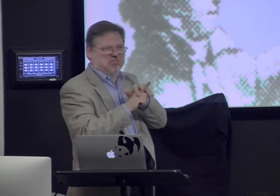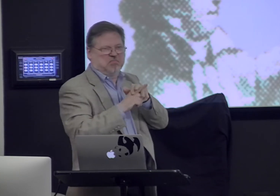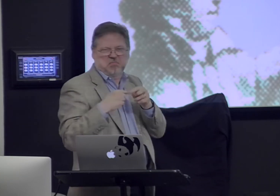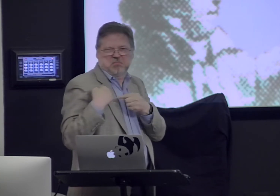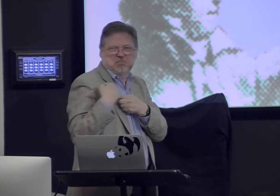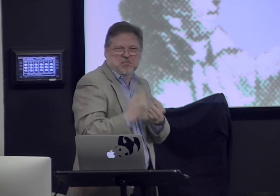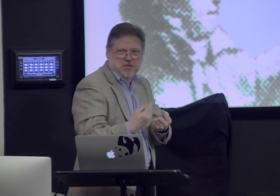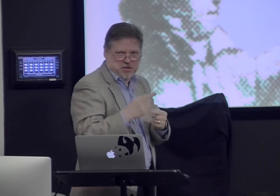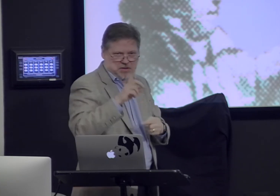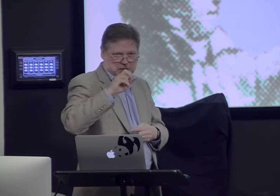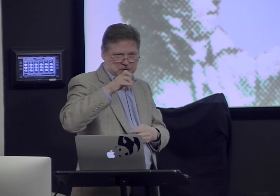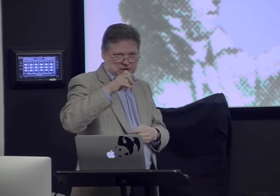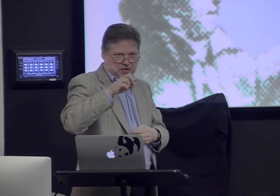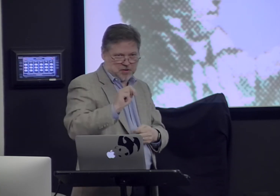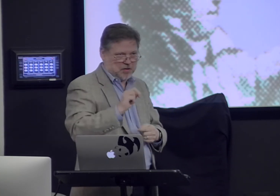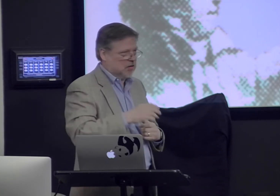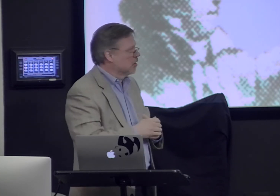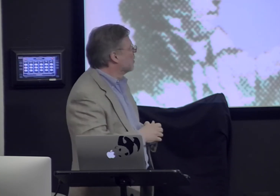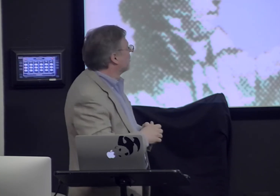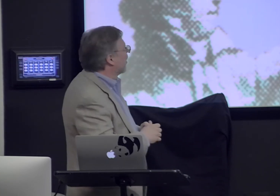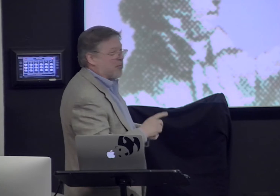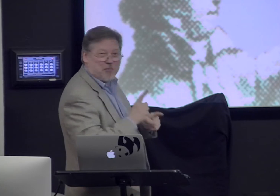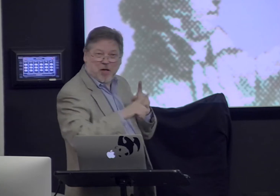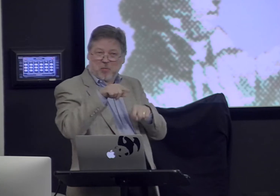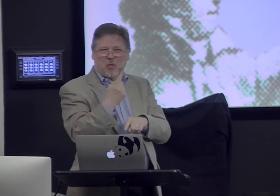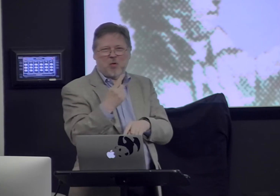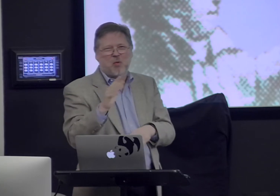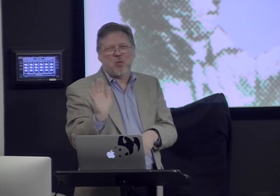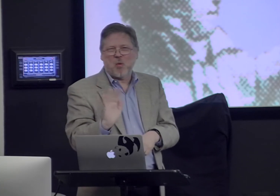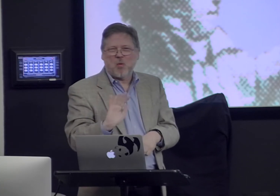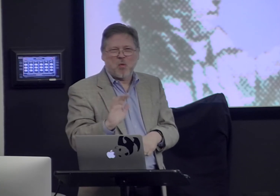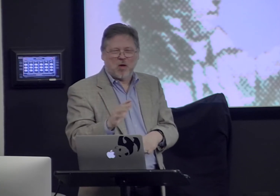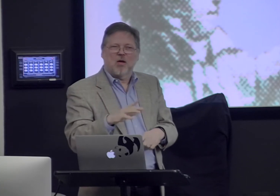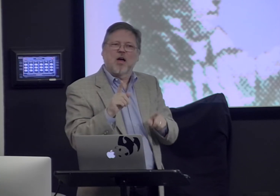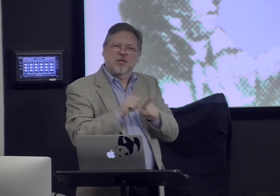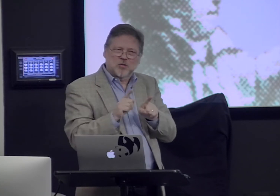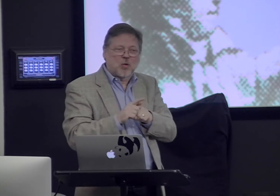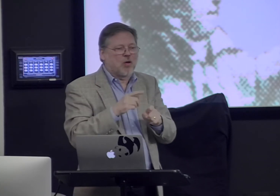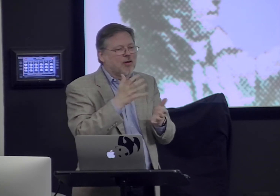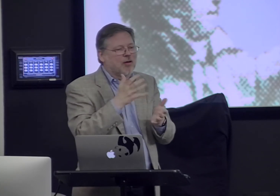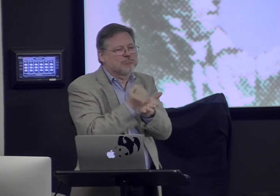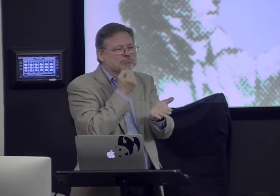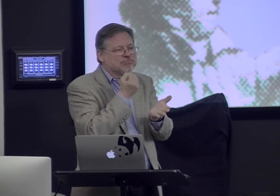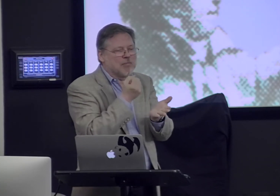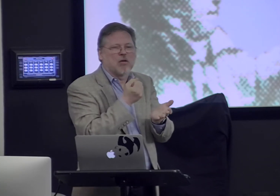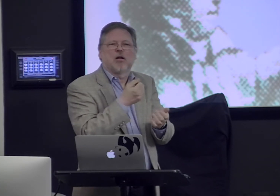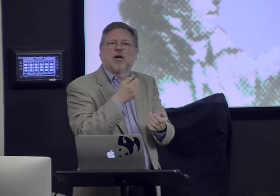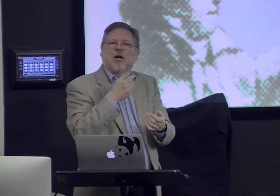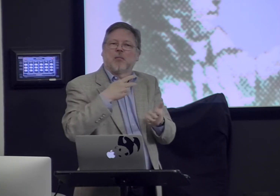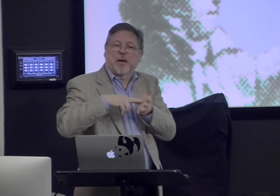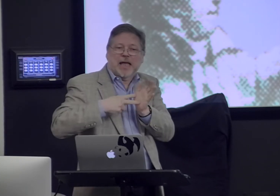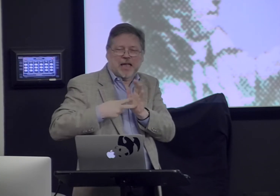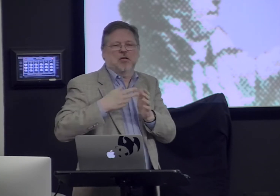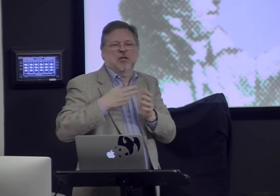and a piece of morphology. So in its initial sense, it was depicting a physical object and